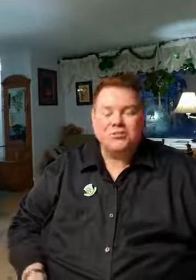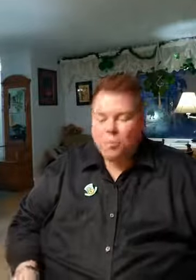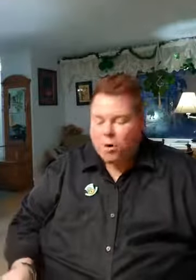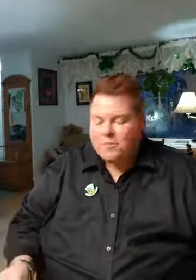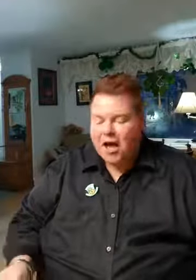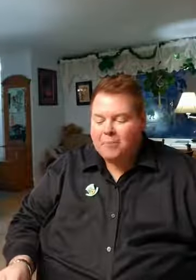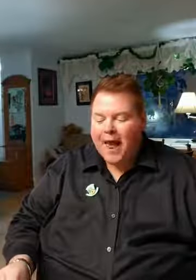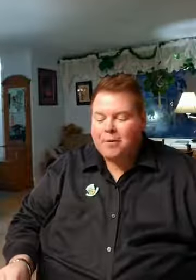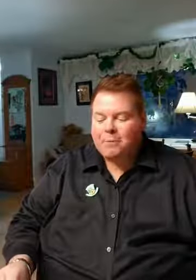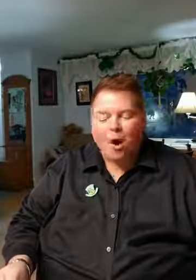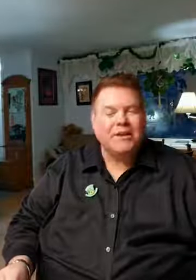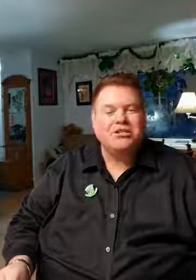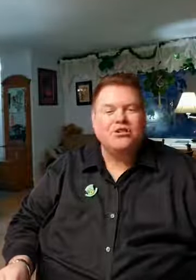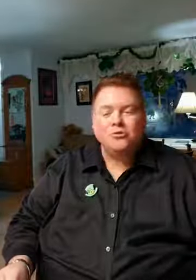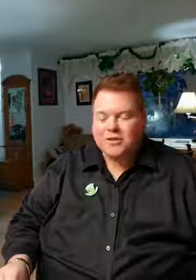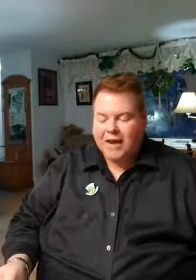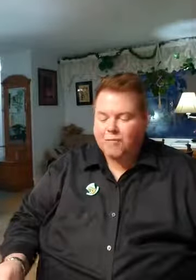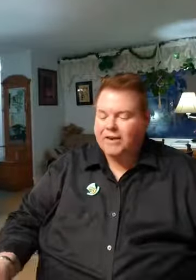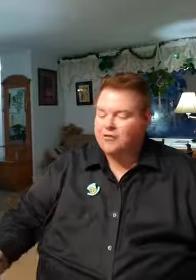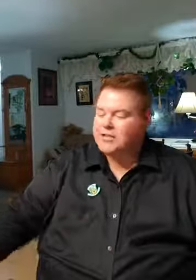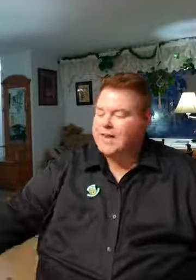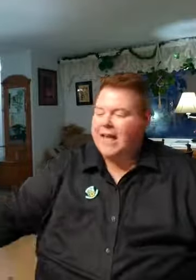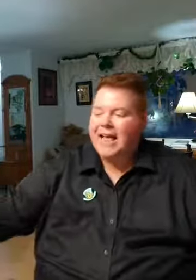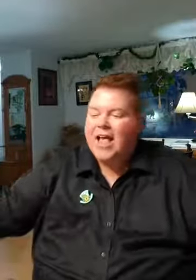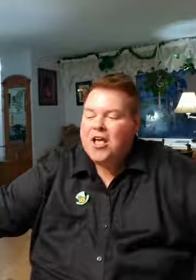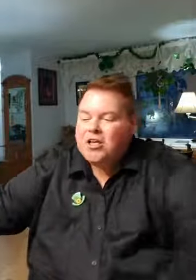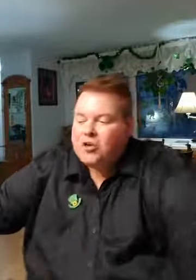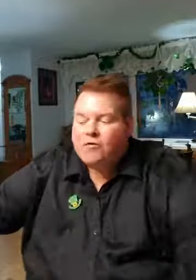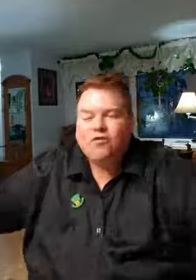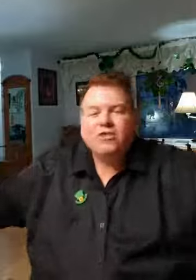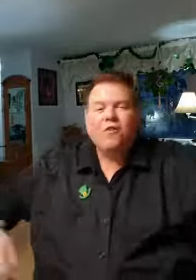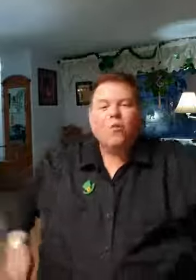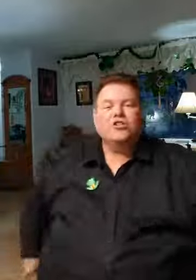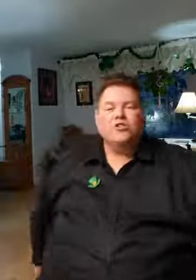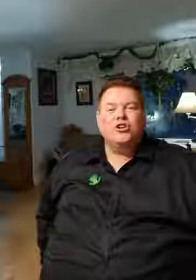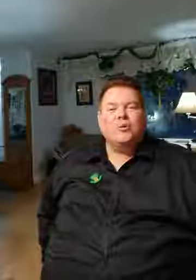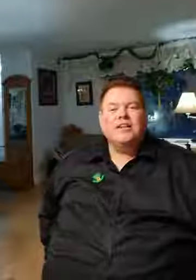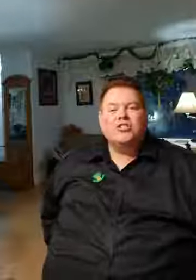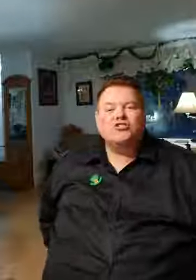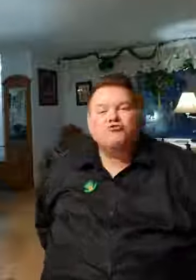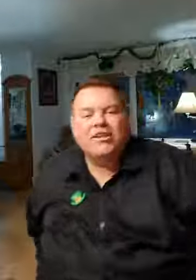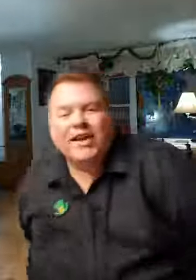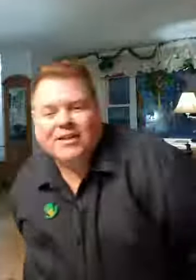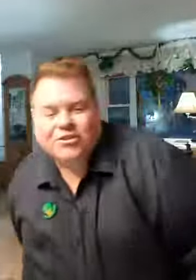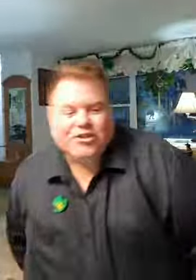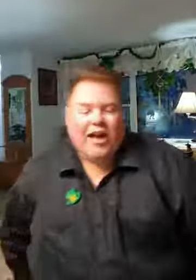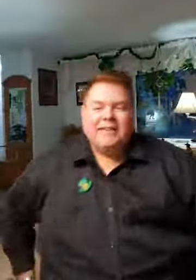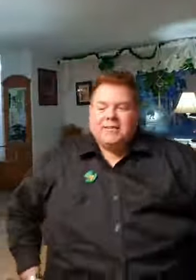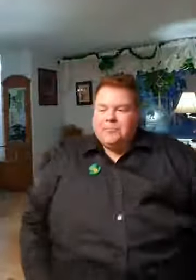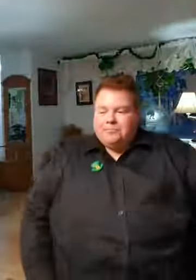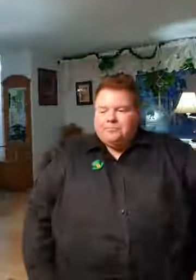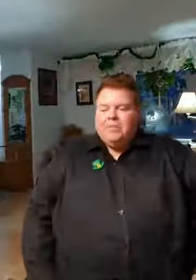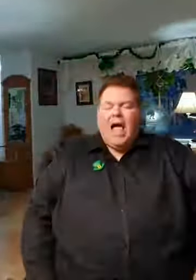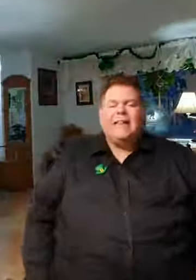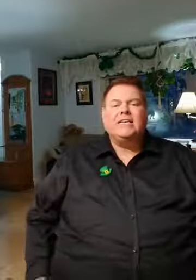warmed up and our bodies tuned and ready for singing. So first of all, we're just going to do a little stretching exercise. I like to call this